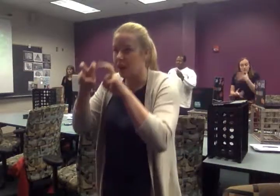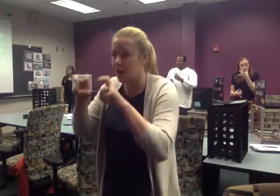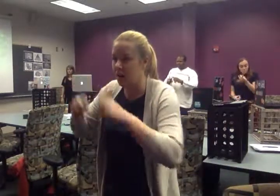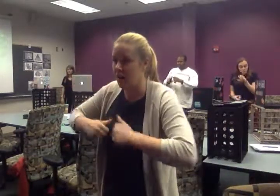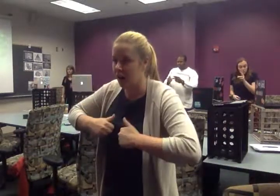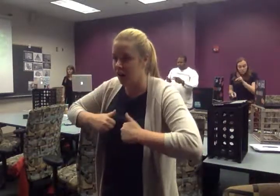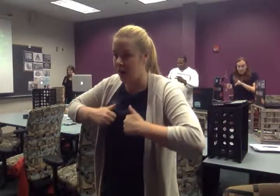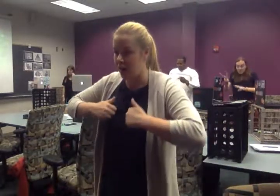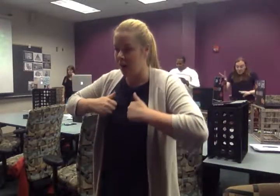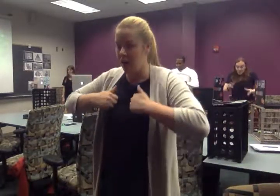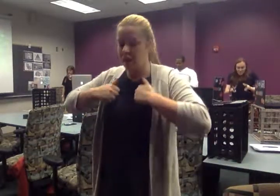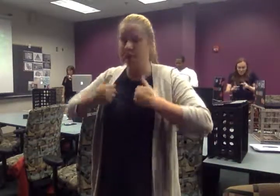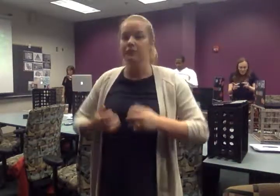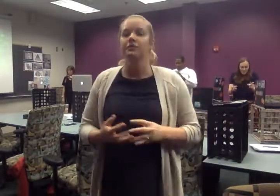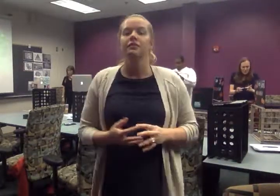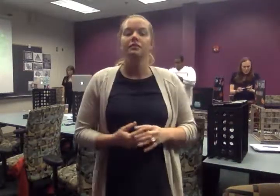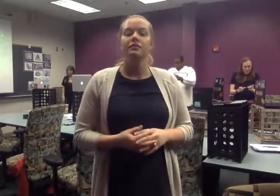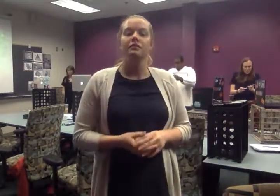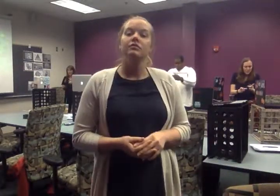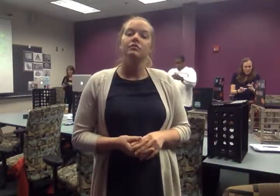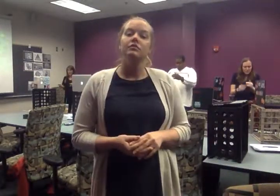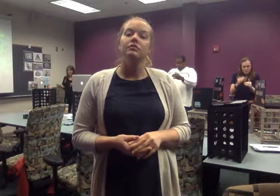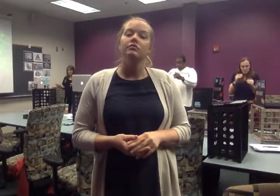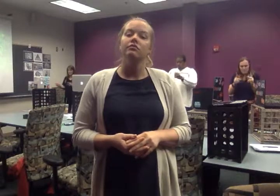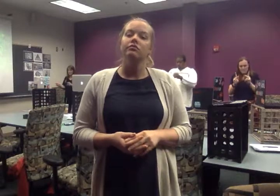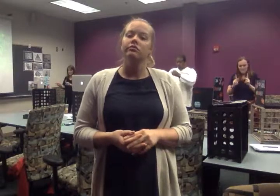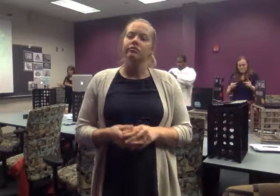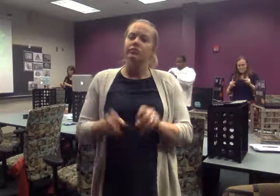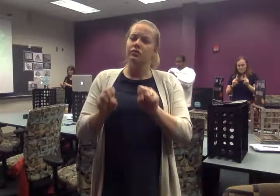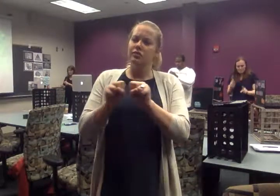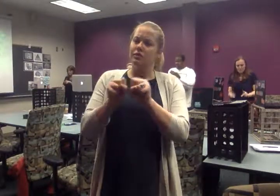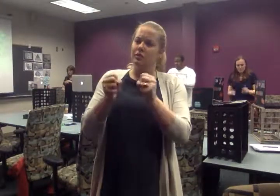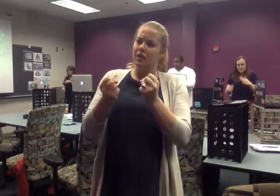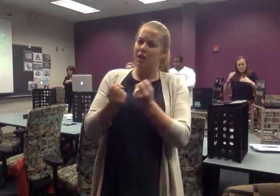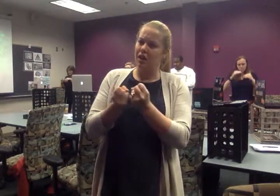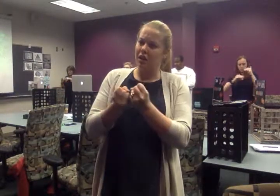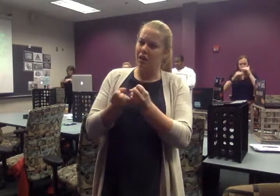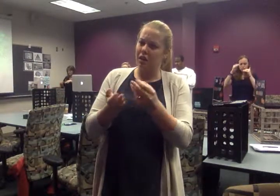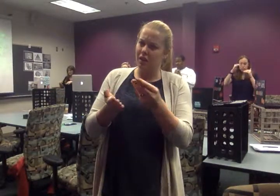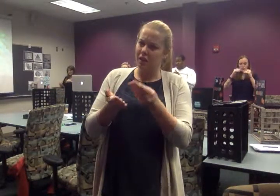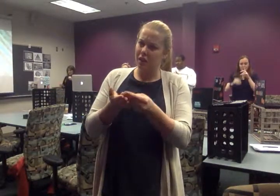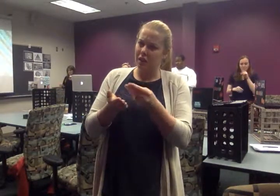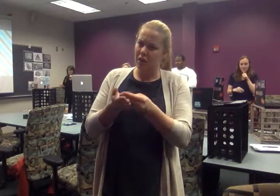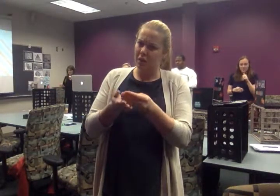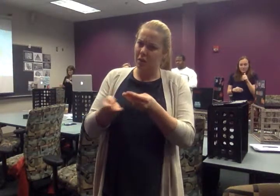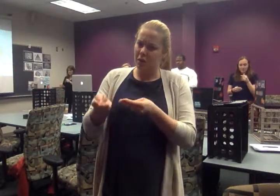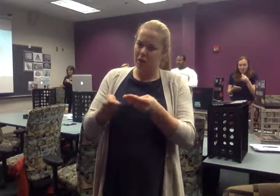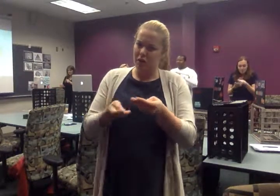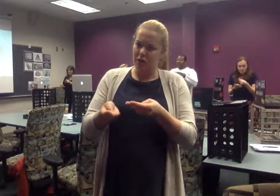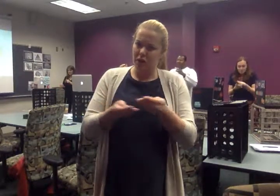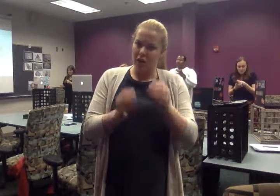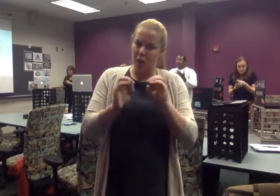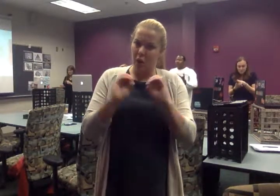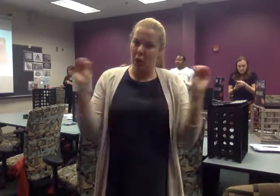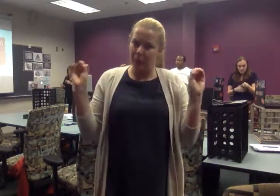order is not based on money, we find that people actually don't barter at all. So David Graeber's book, Debt, The